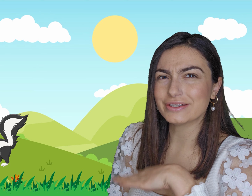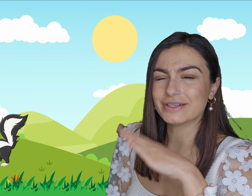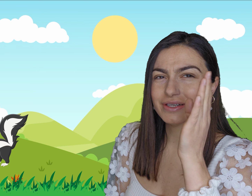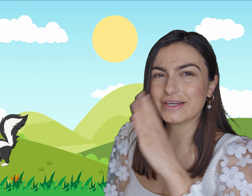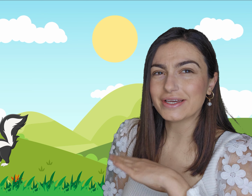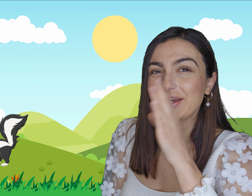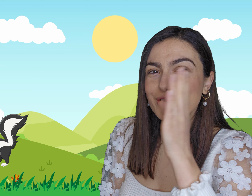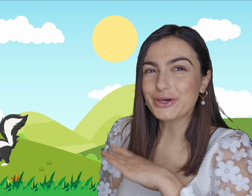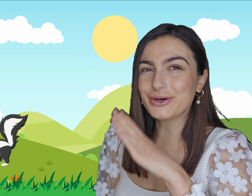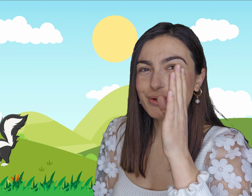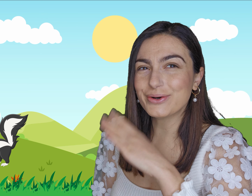ew